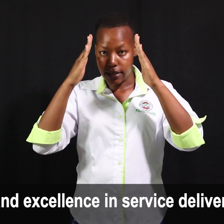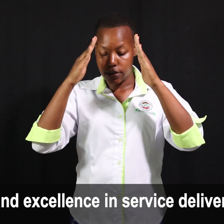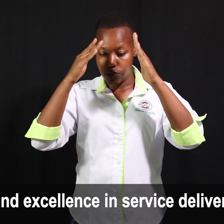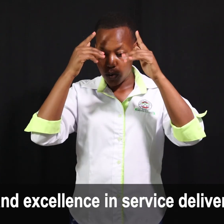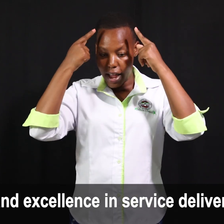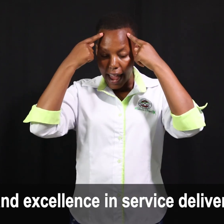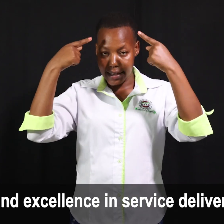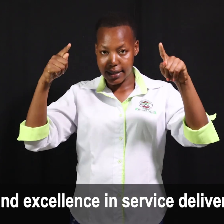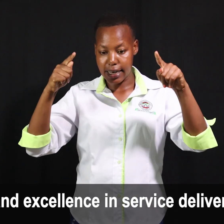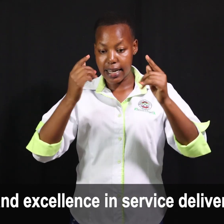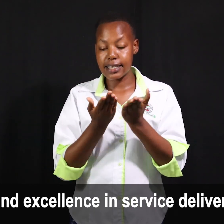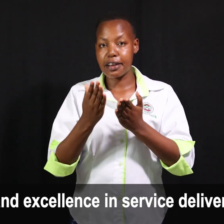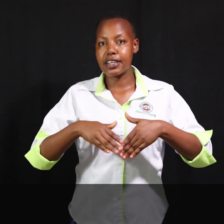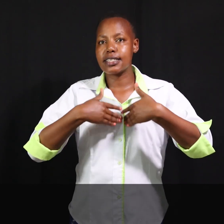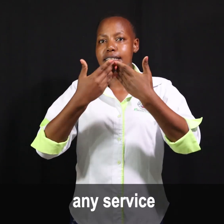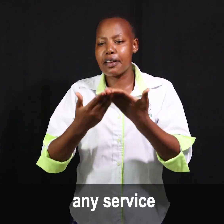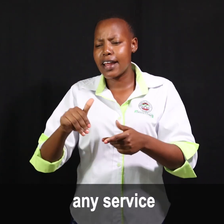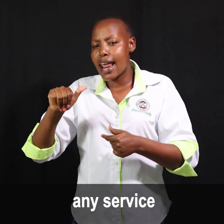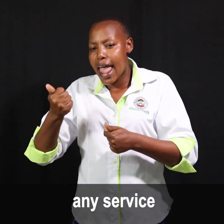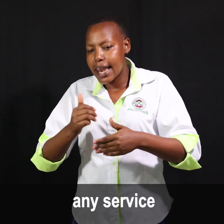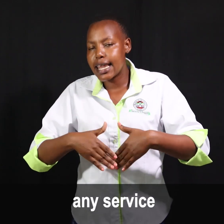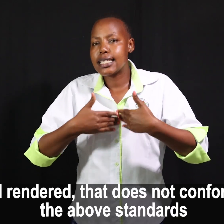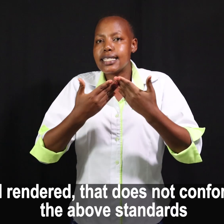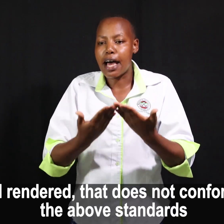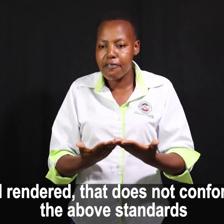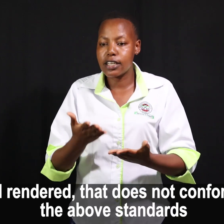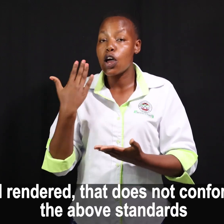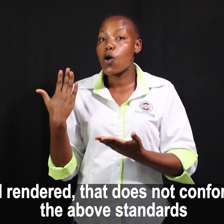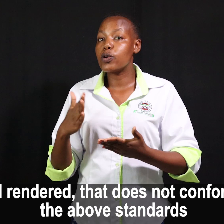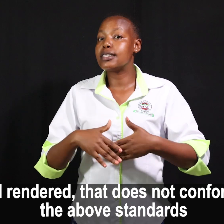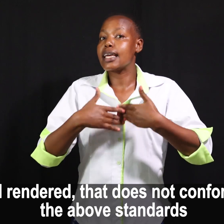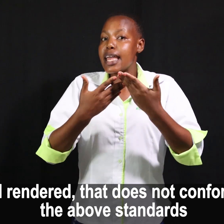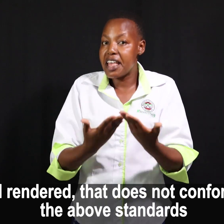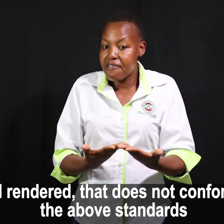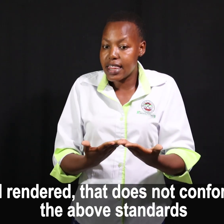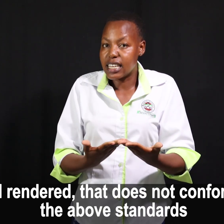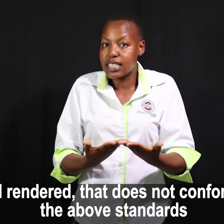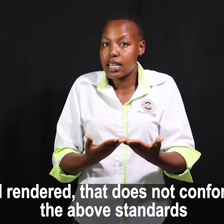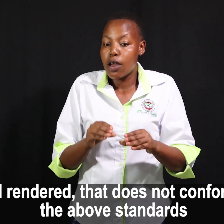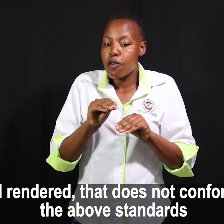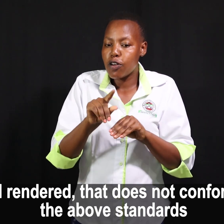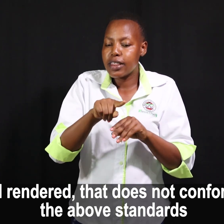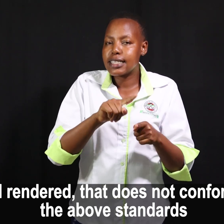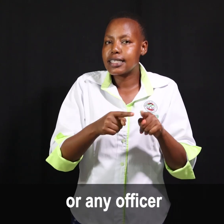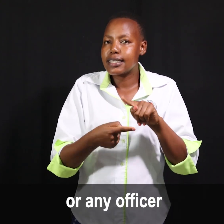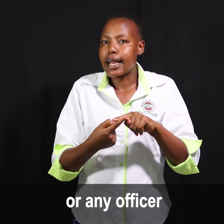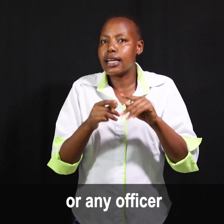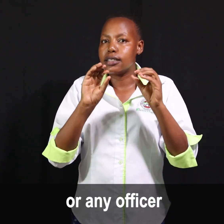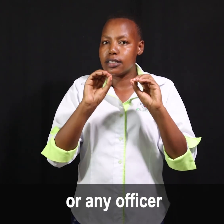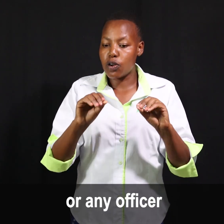excellence in service delivery. Any service, good rendered, that does not conform to the above standards, or any officer